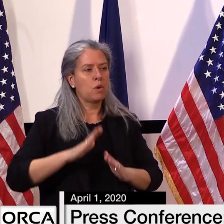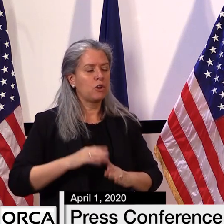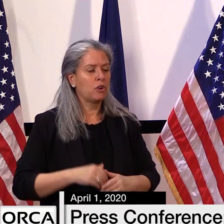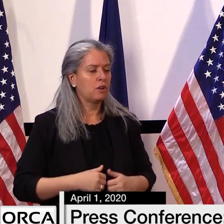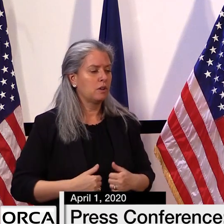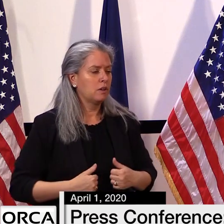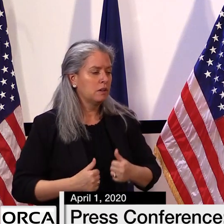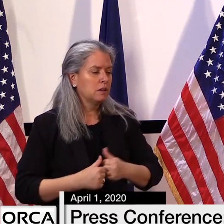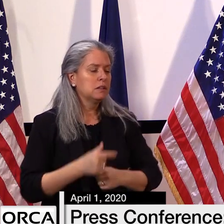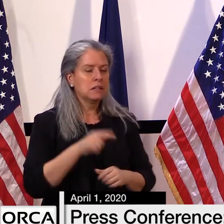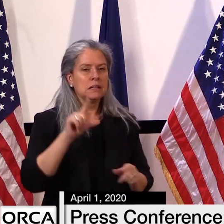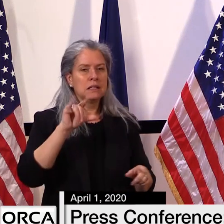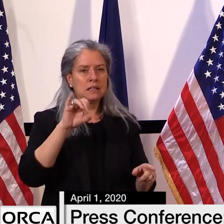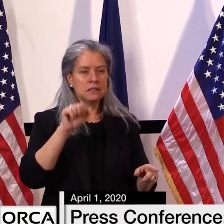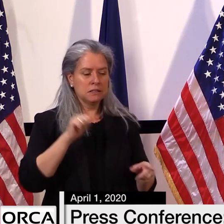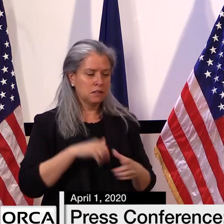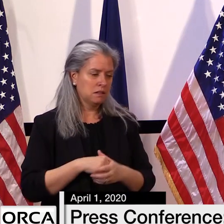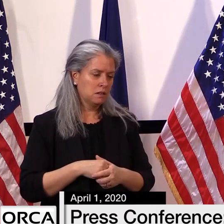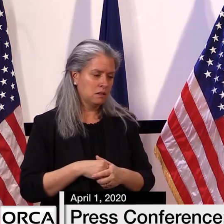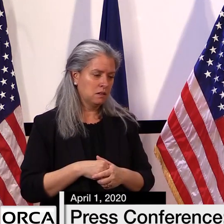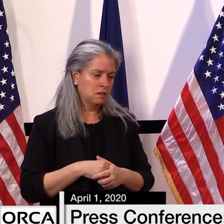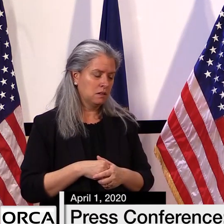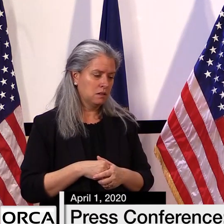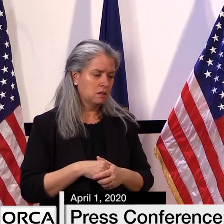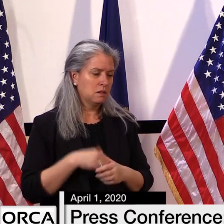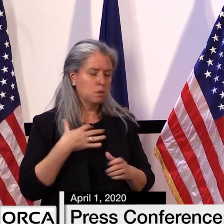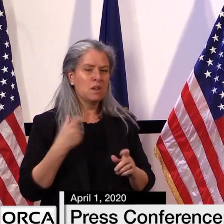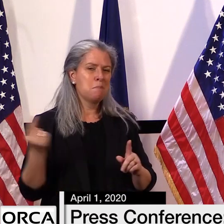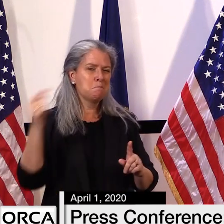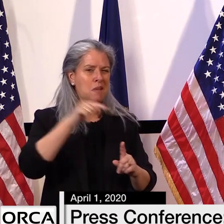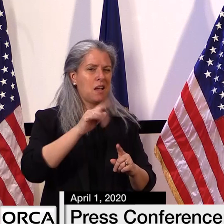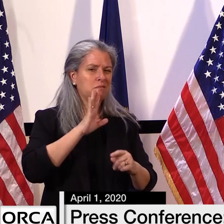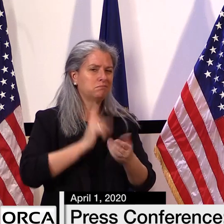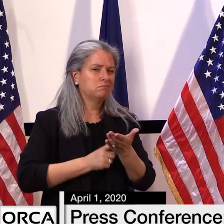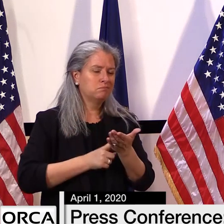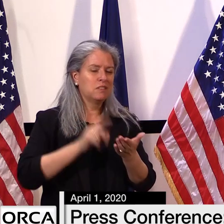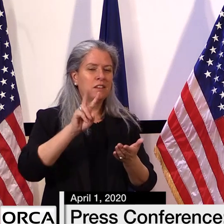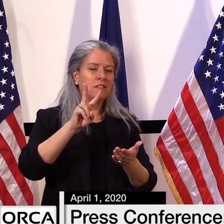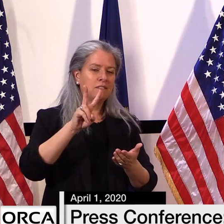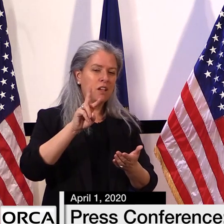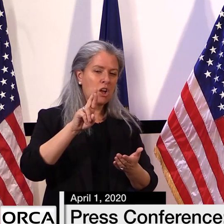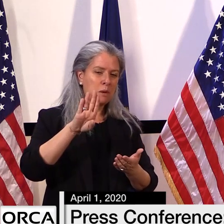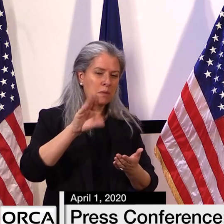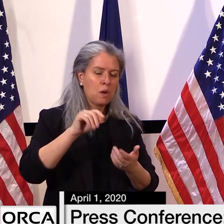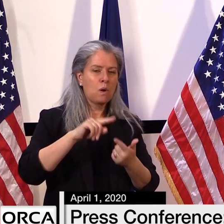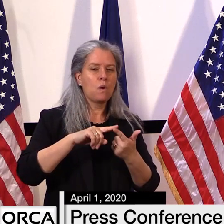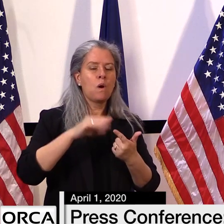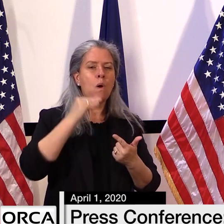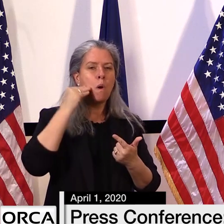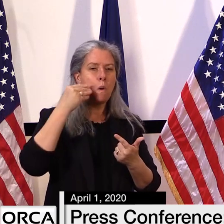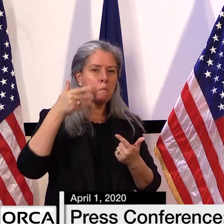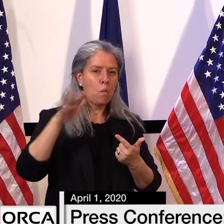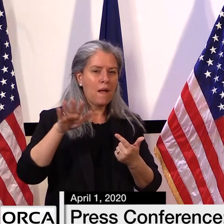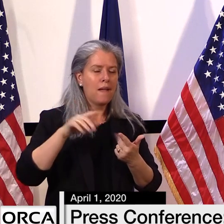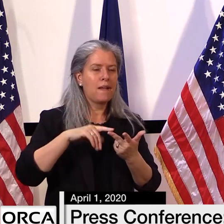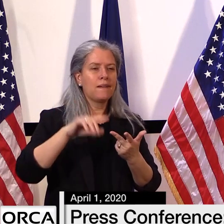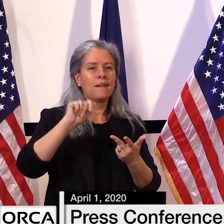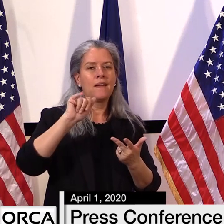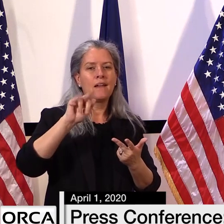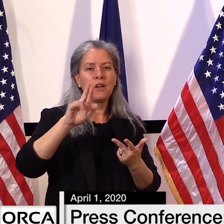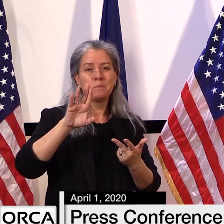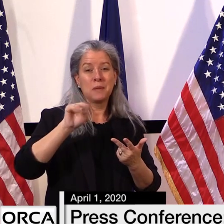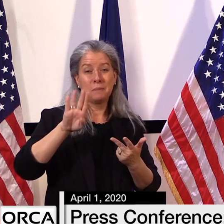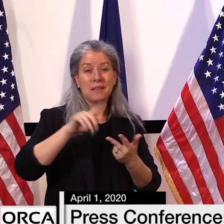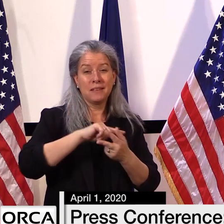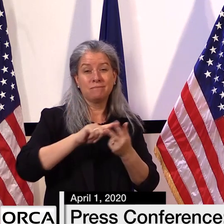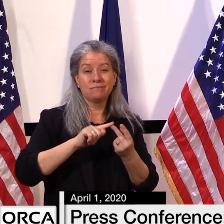Thank you for taking my call. I'm going to return quickly to Airbnb, VRBO, and Homestay, or HomeAway, folks. They seem